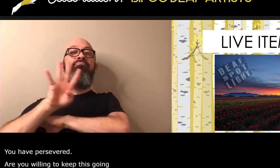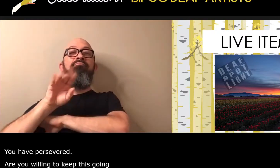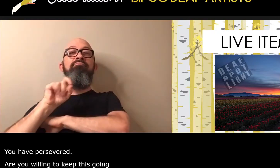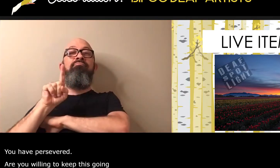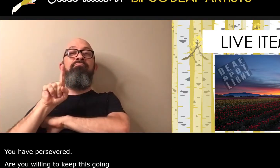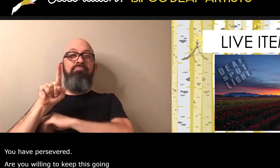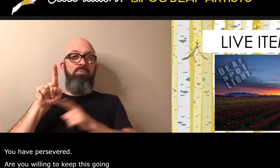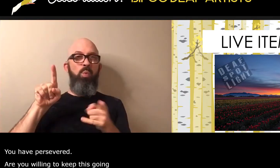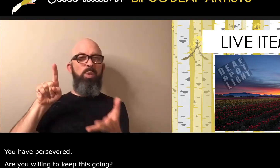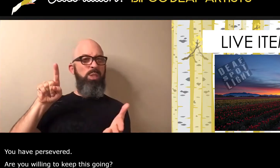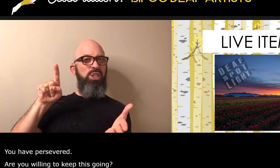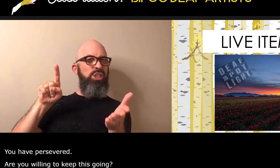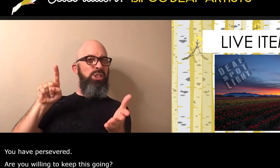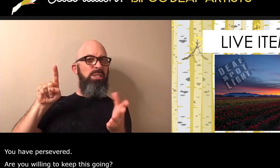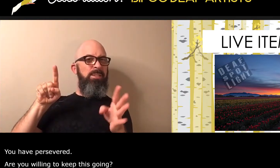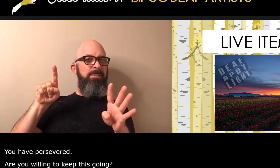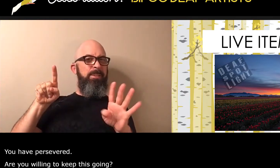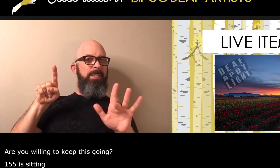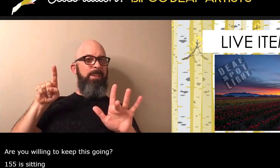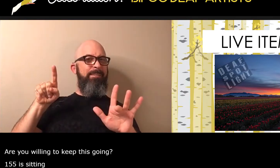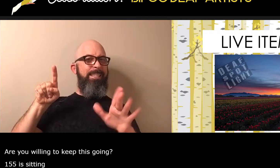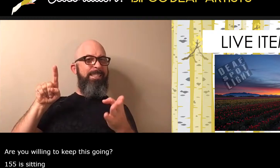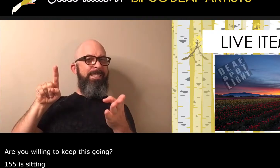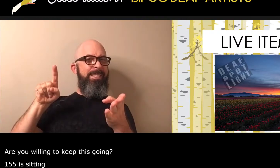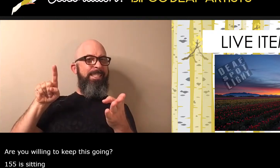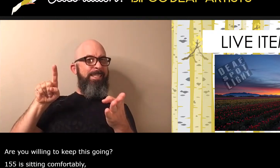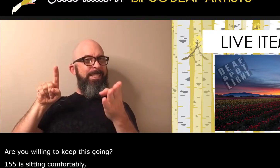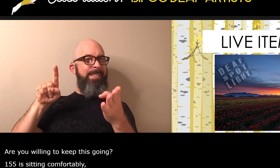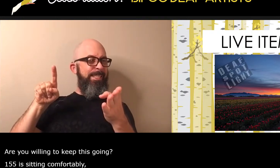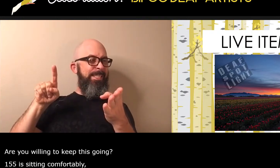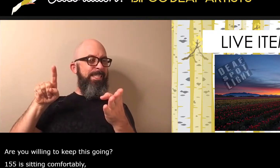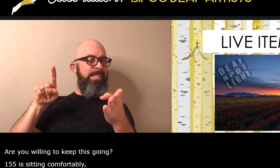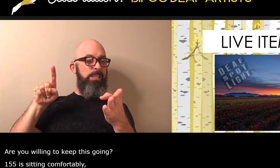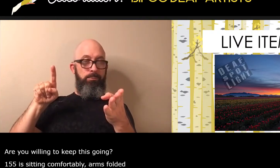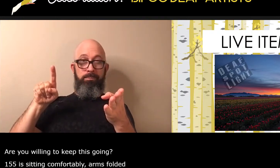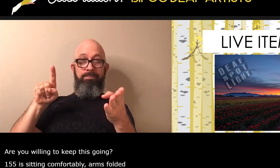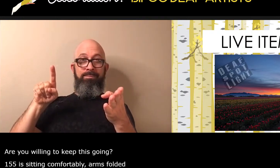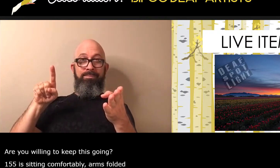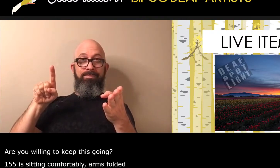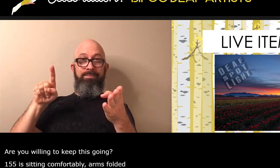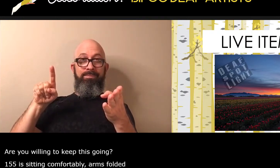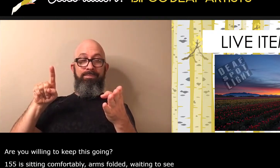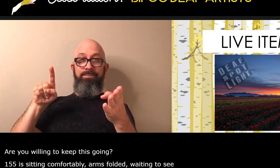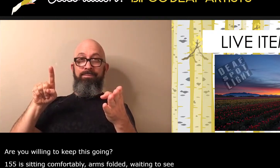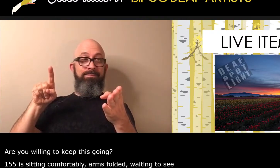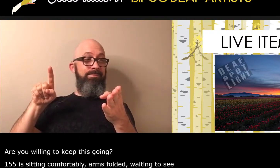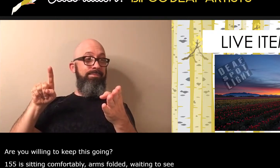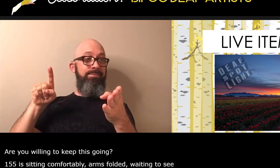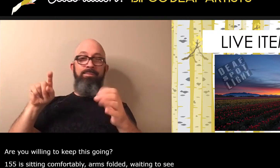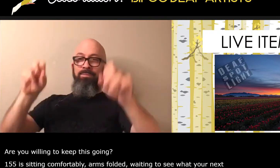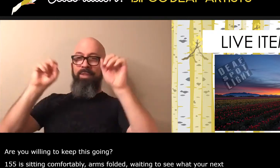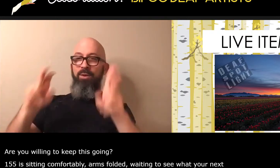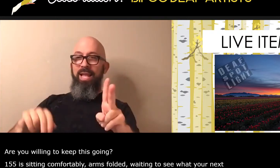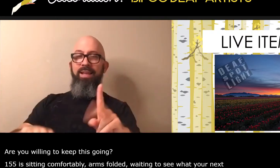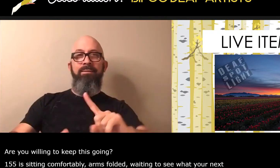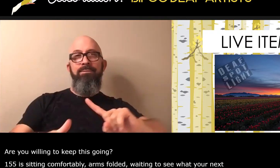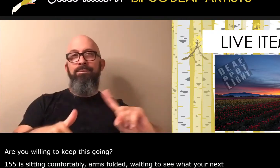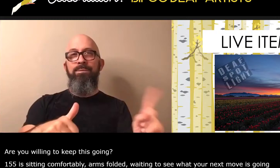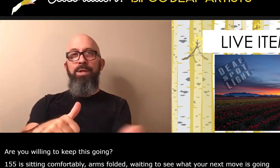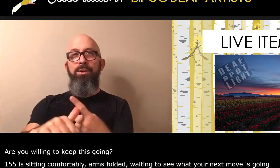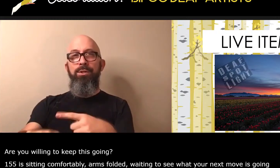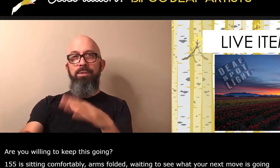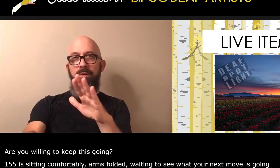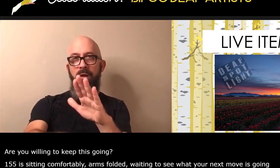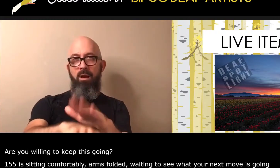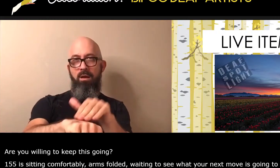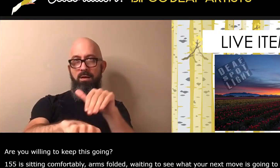155 is sitting comfortably, arms folded, waiting to see what your next move is going to be. Are you going to raise it?